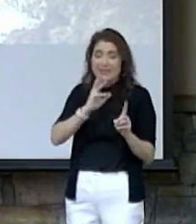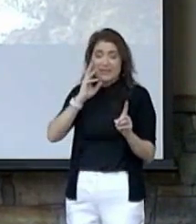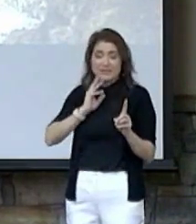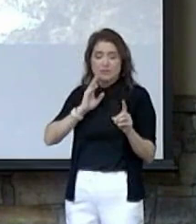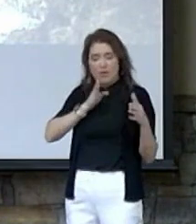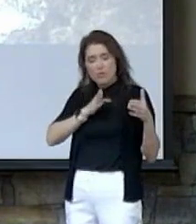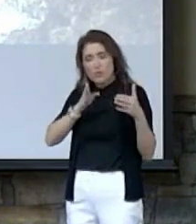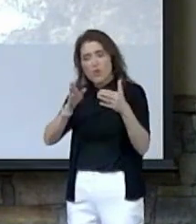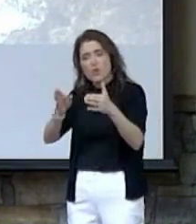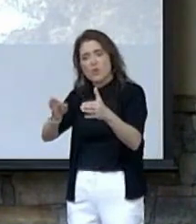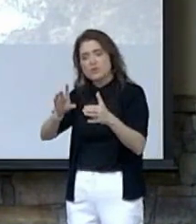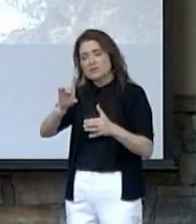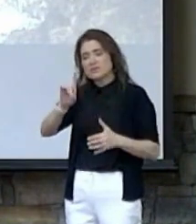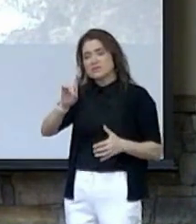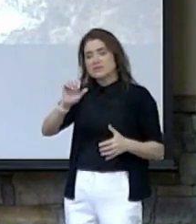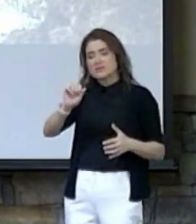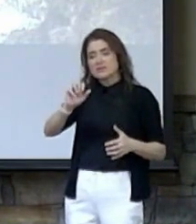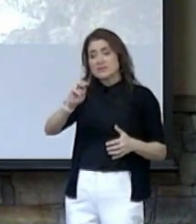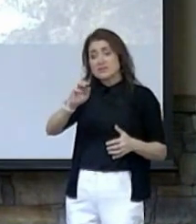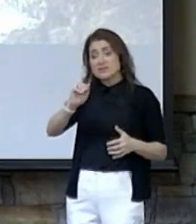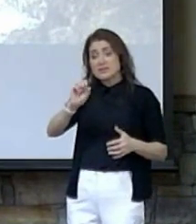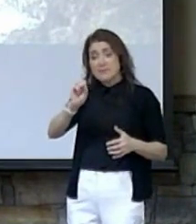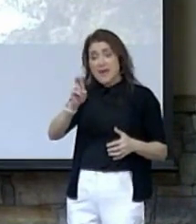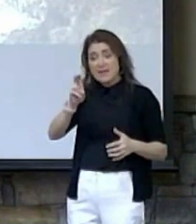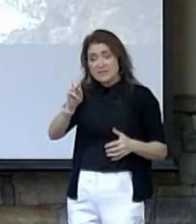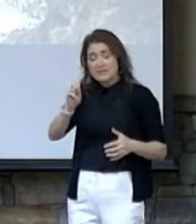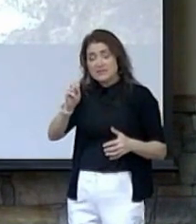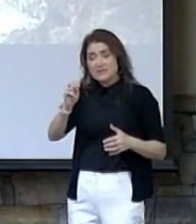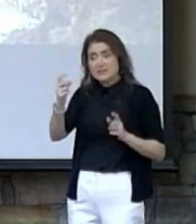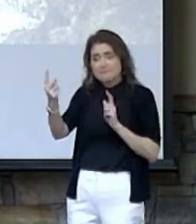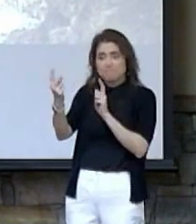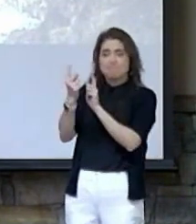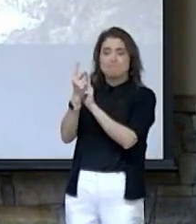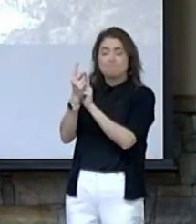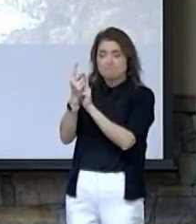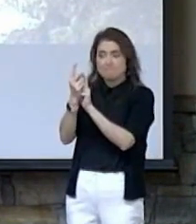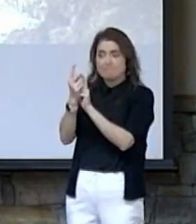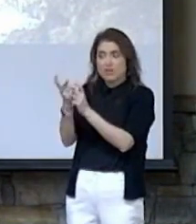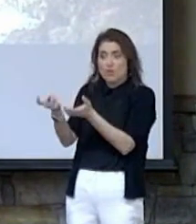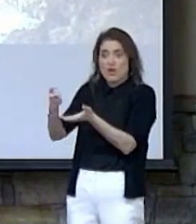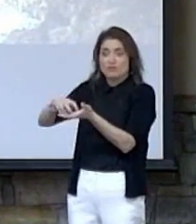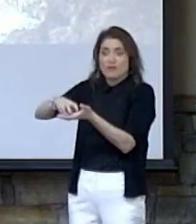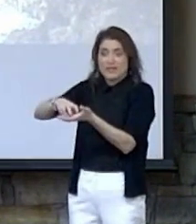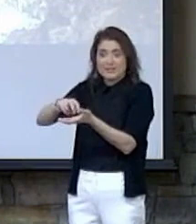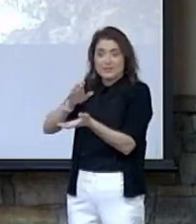road to Damascus with his encounter with the resurrected Christ